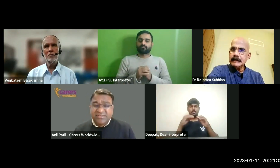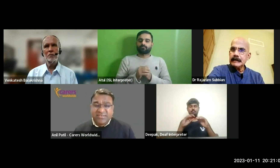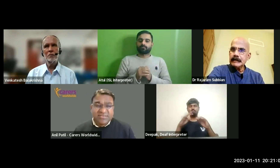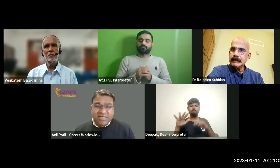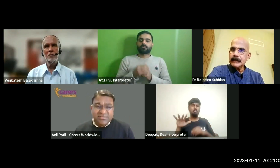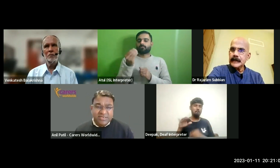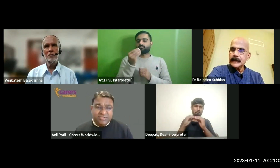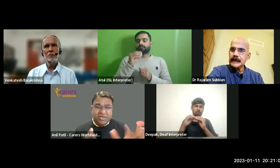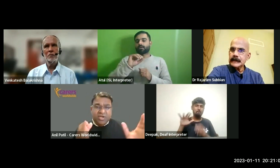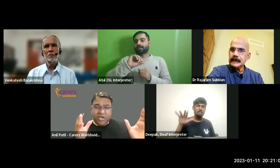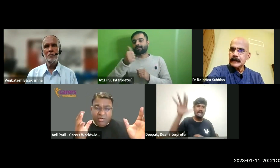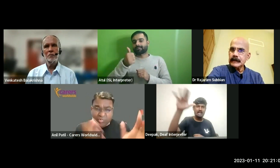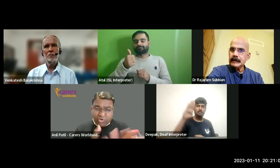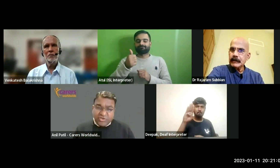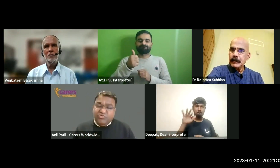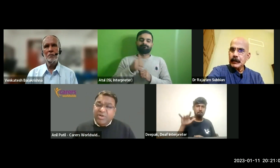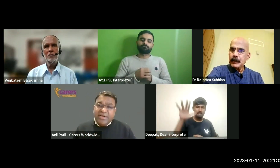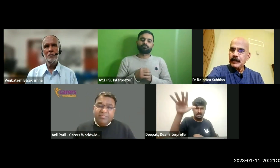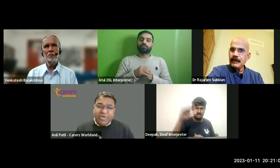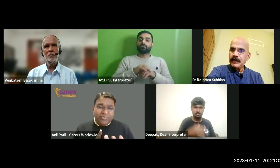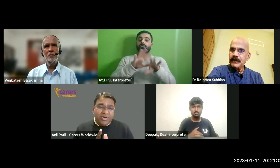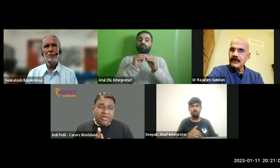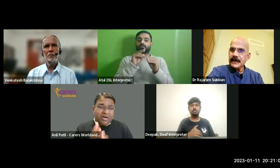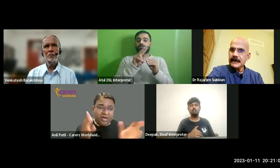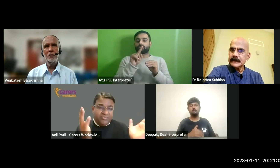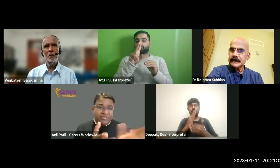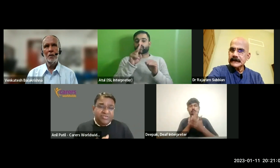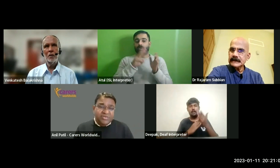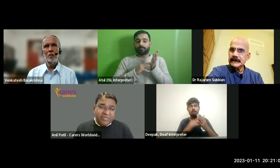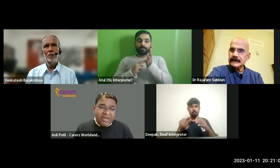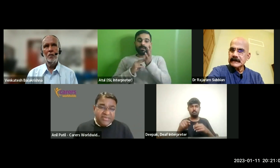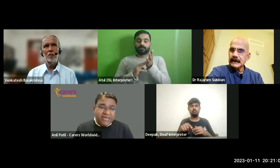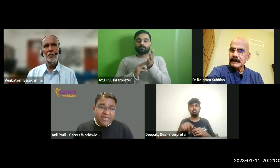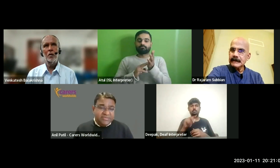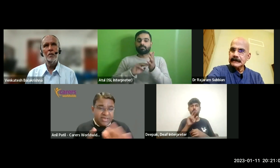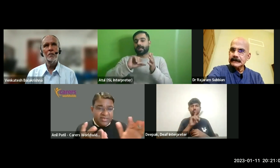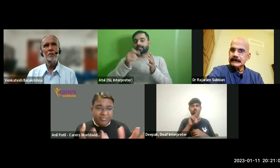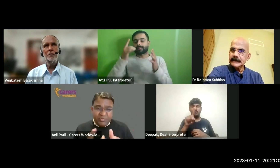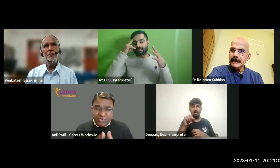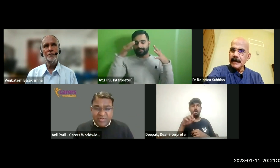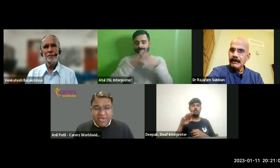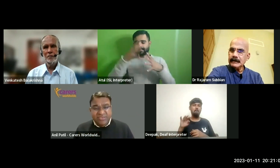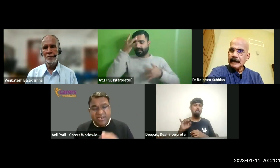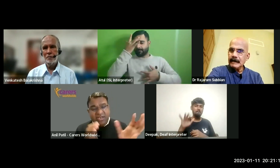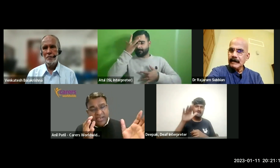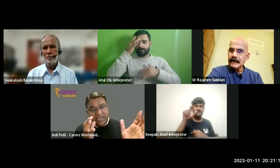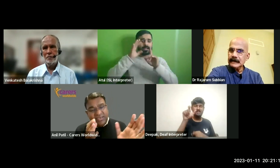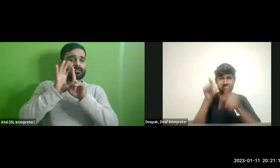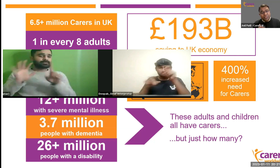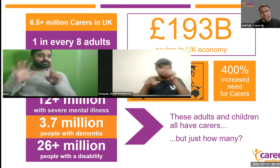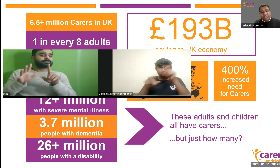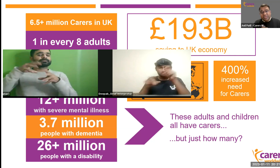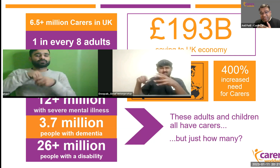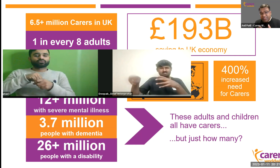2011 census statistics. More than 12 million people are with severe mental illness, and people with dementia,